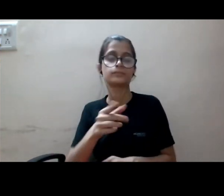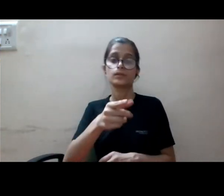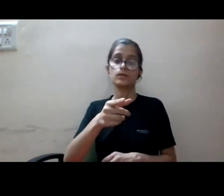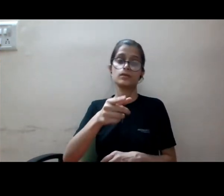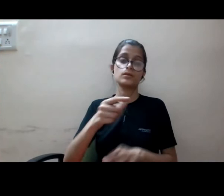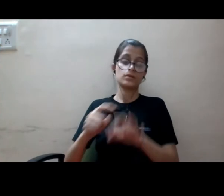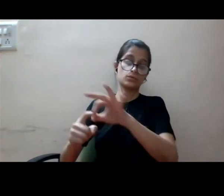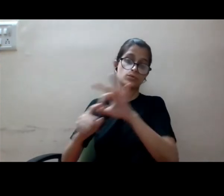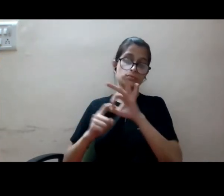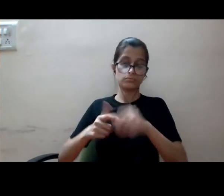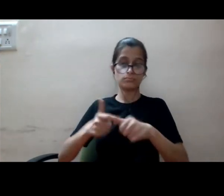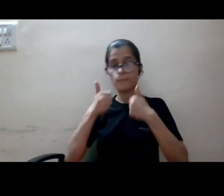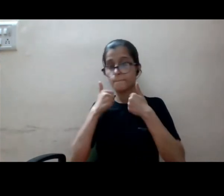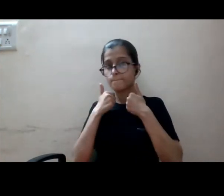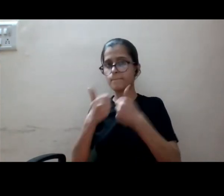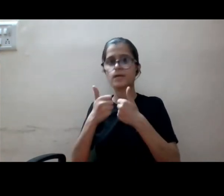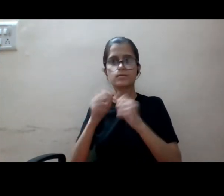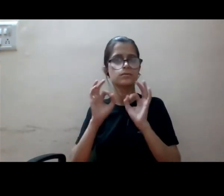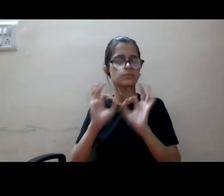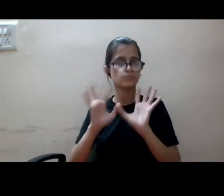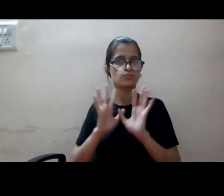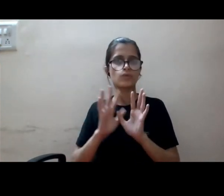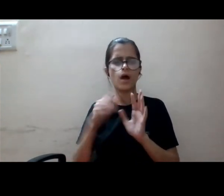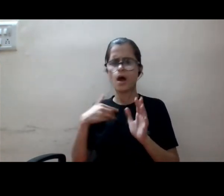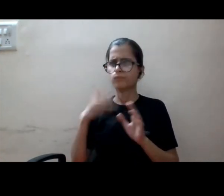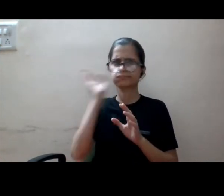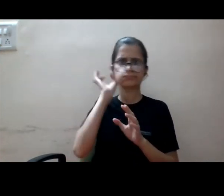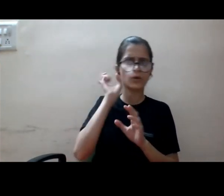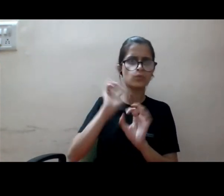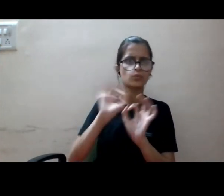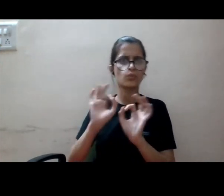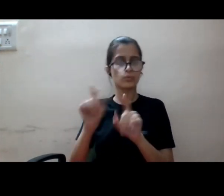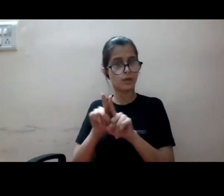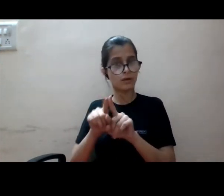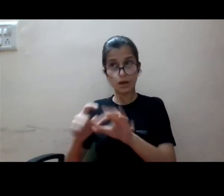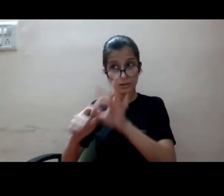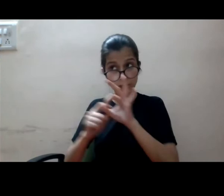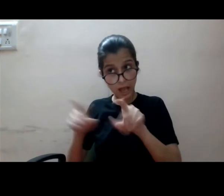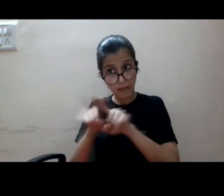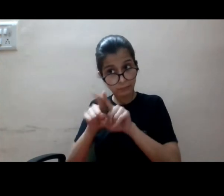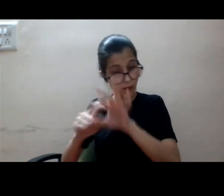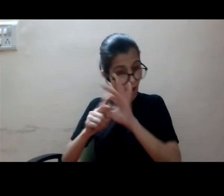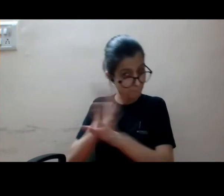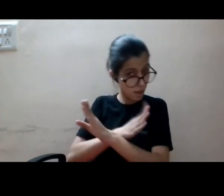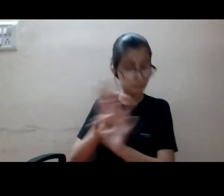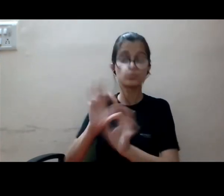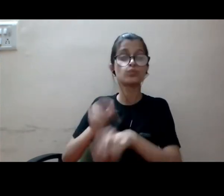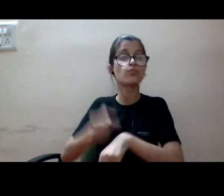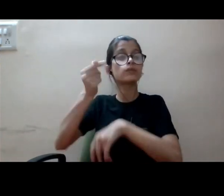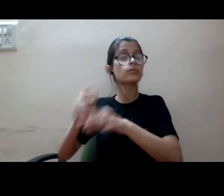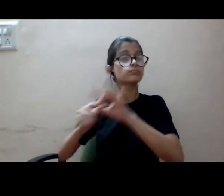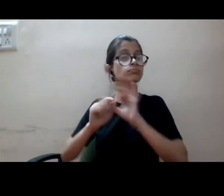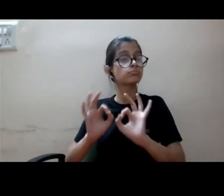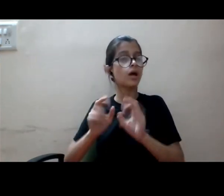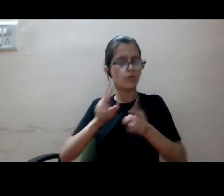best questions I've ever heard. No one has also ever asked me that question before. Is there good